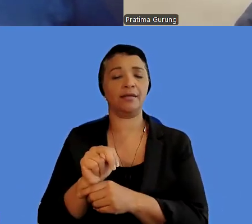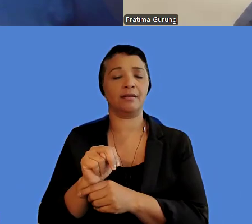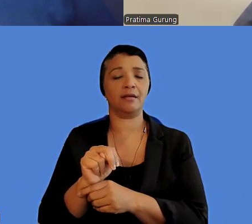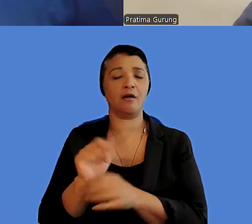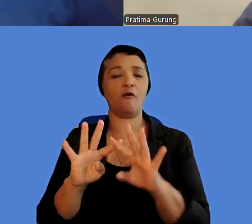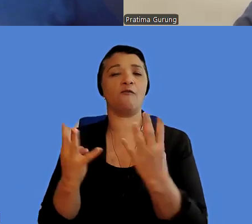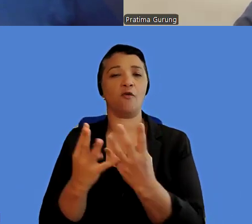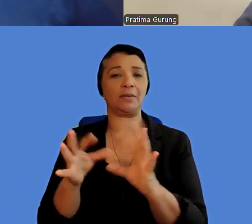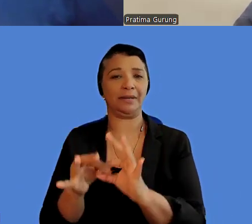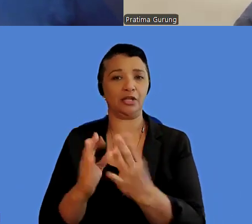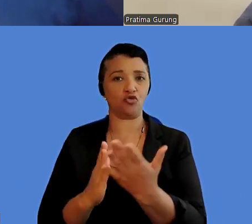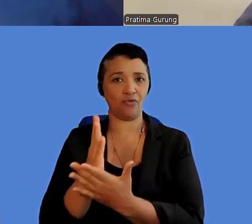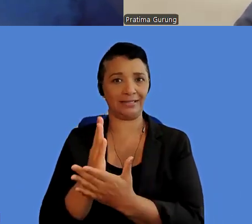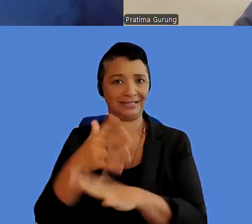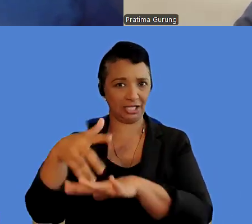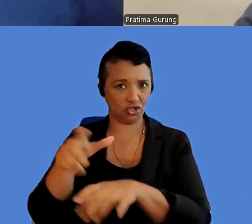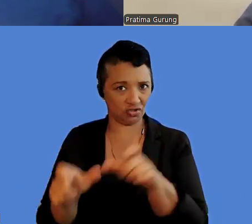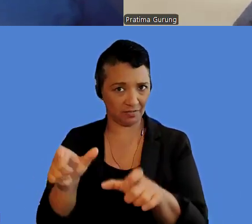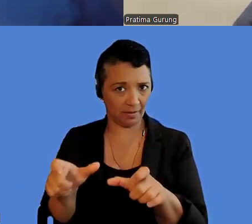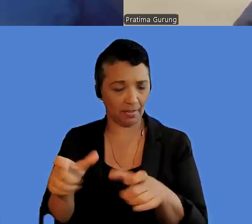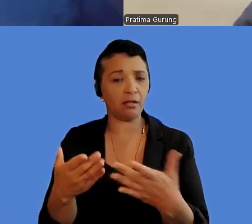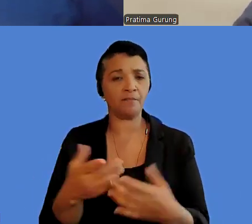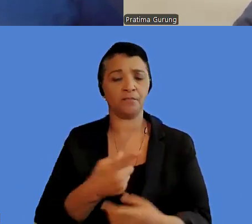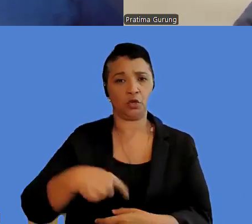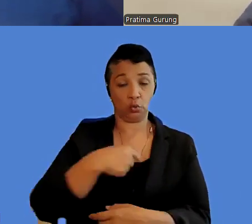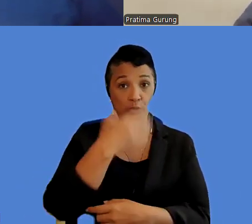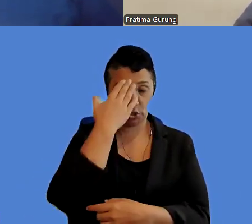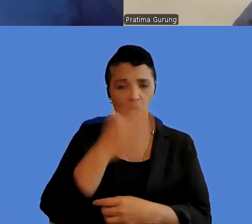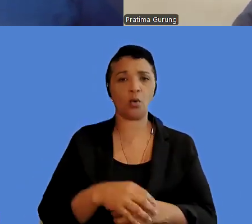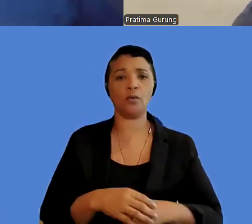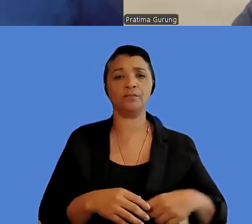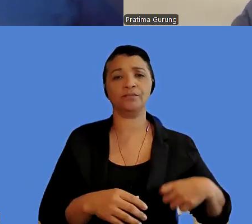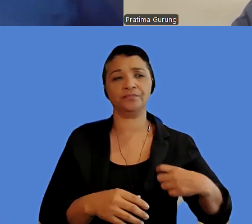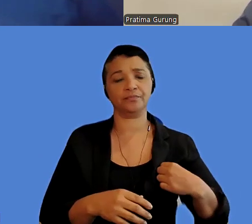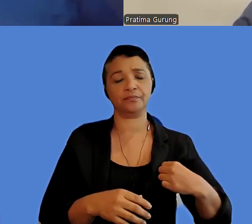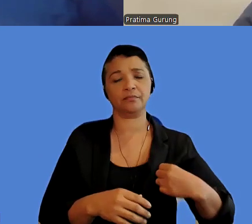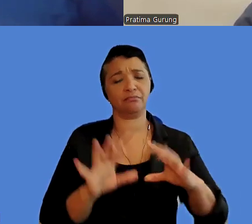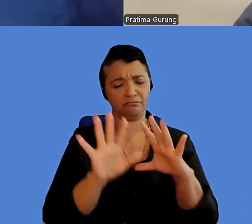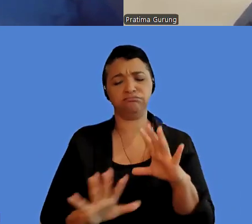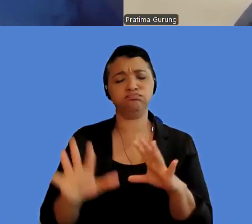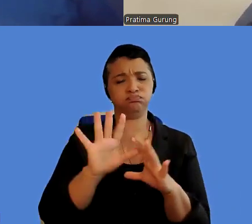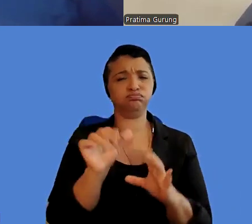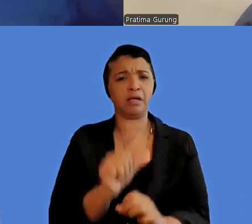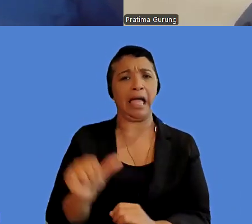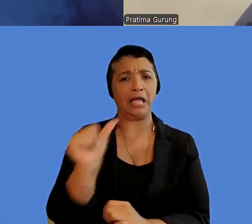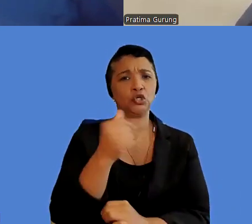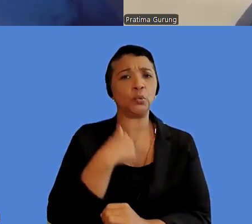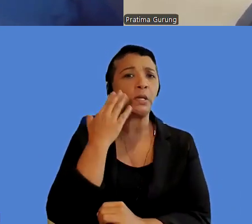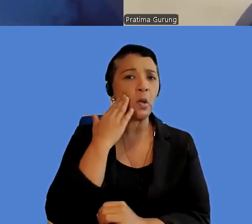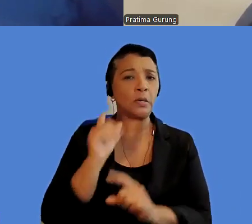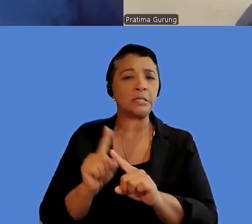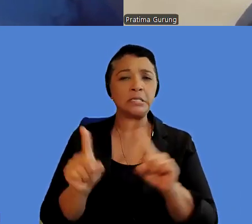Peoples. We know as indigenous peoples across the region, due to many different